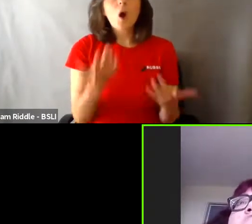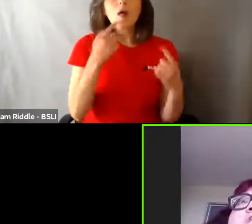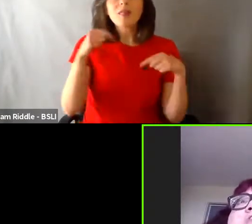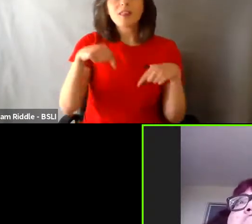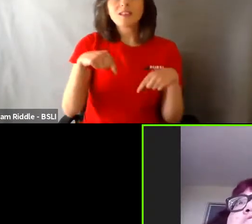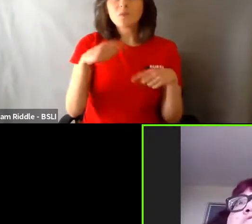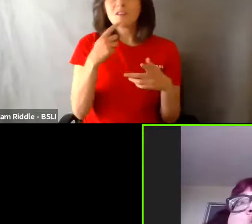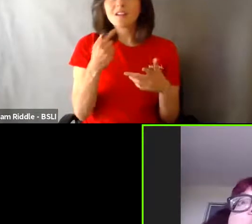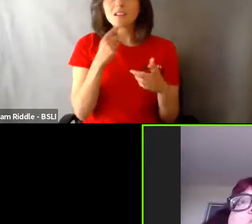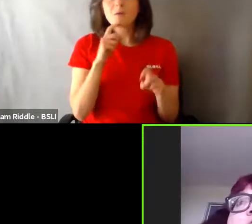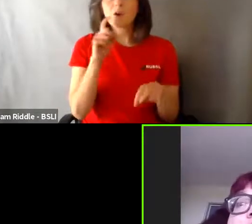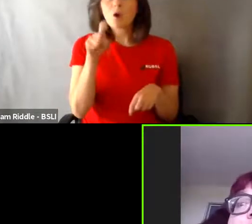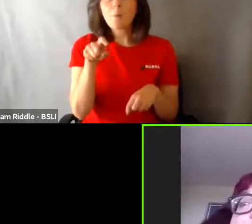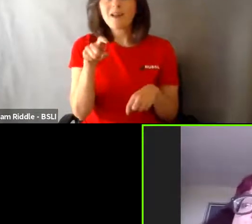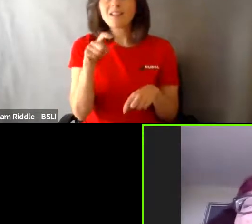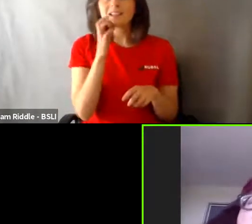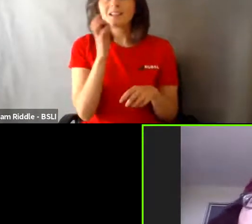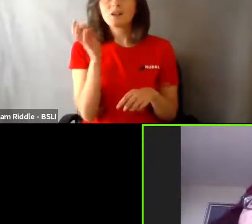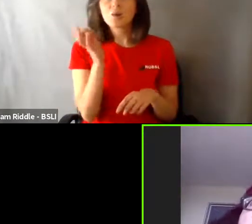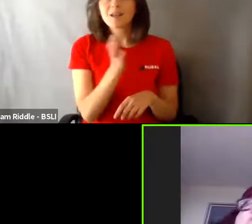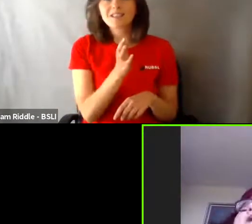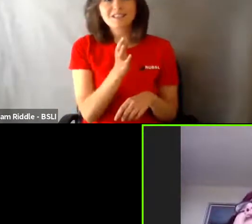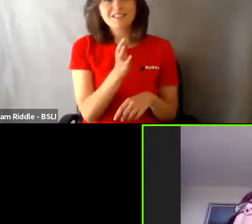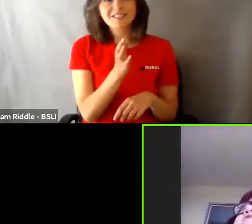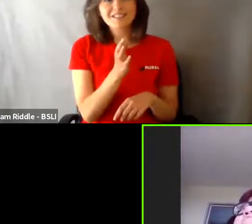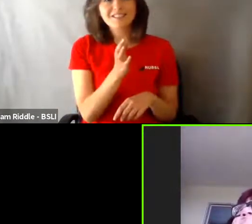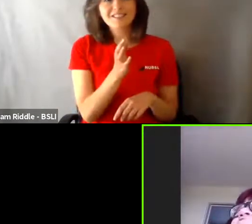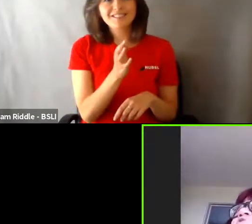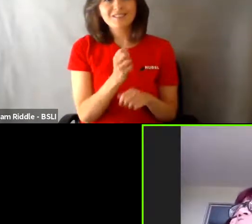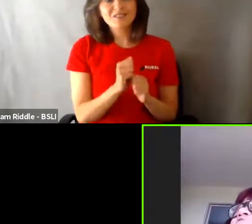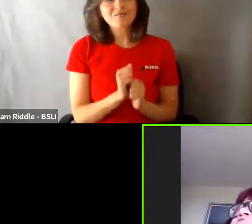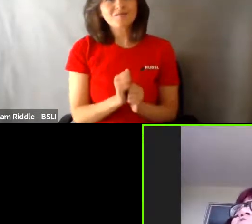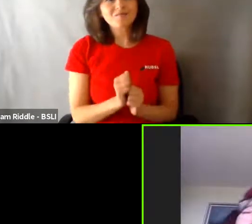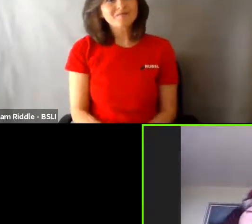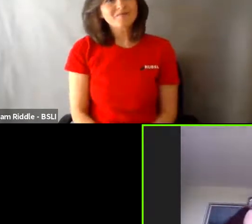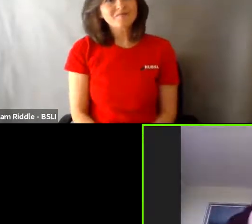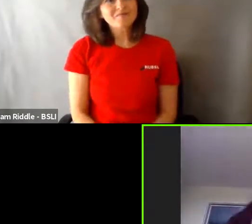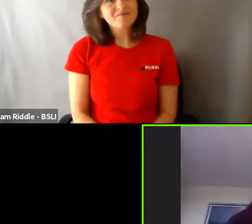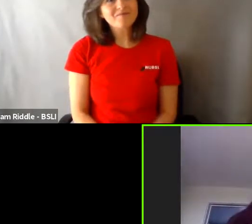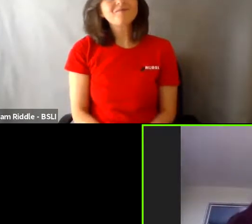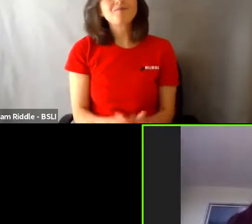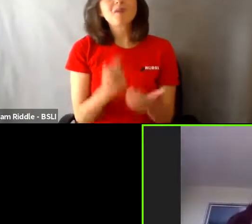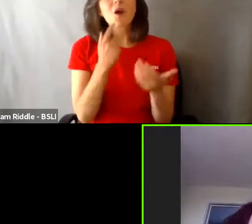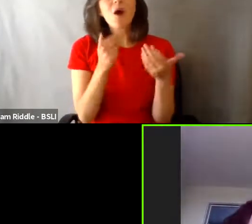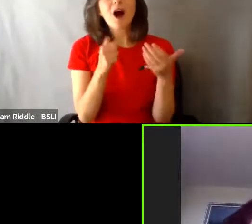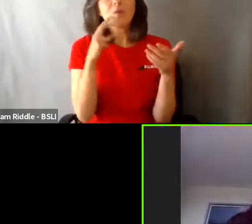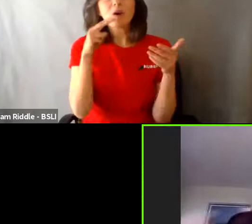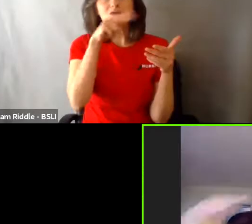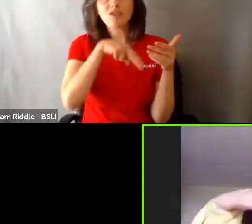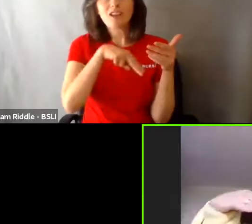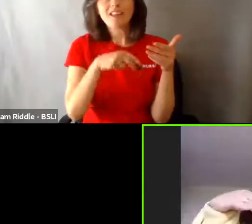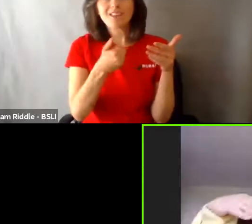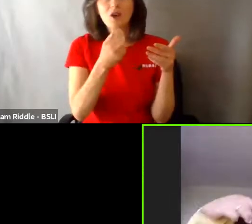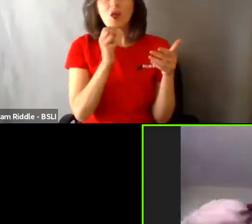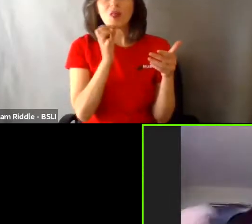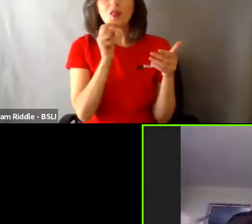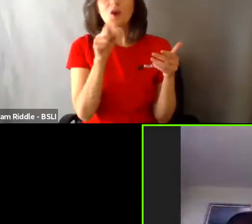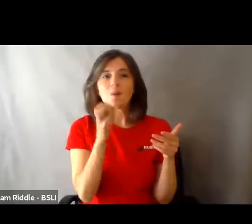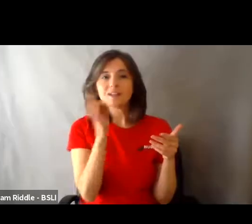just going to read out some of the comments that we've had in. Excuse me, I've just got it on another platform.